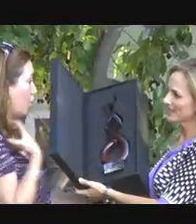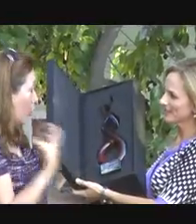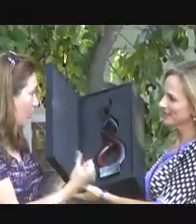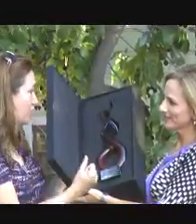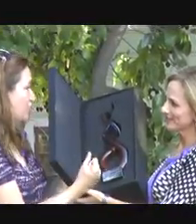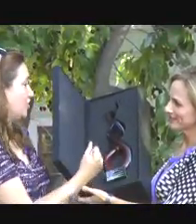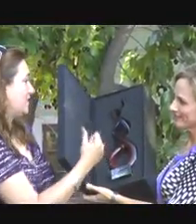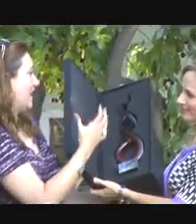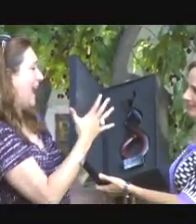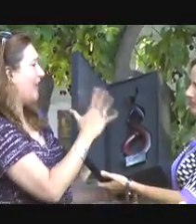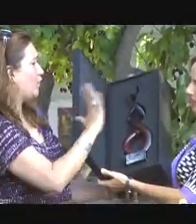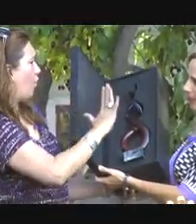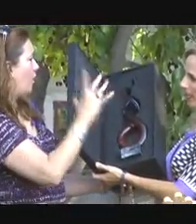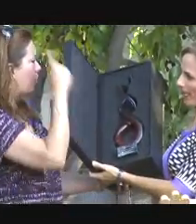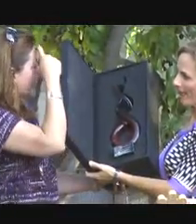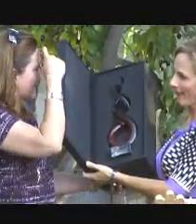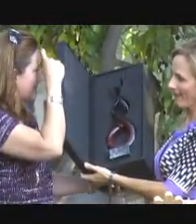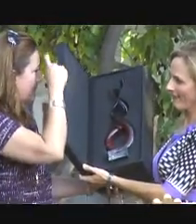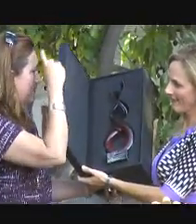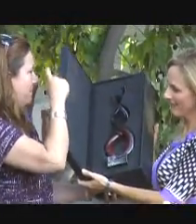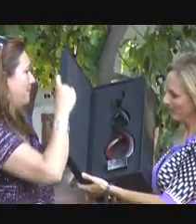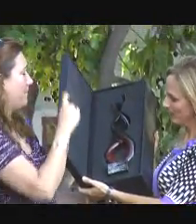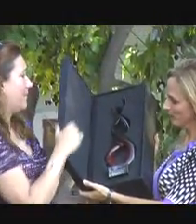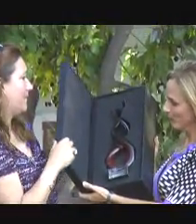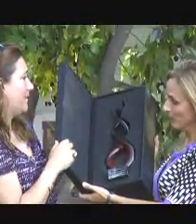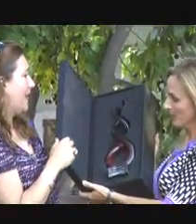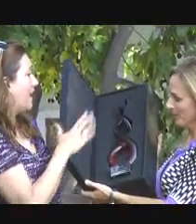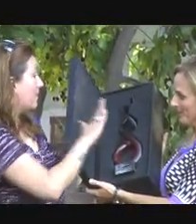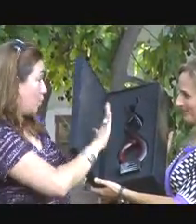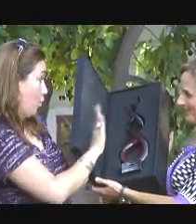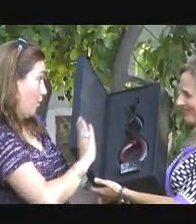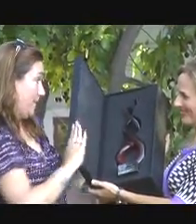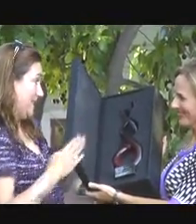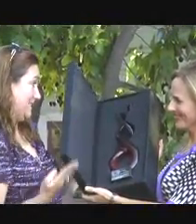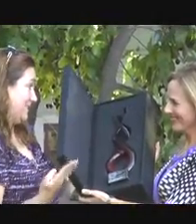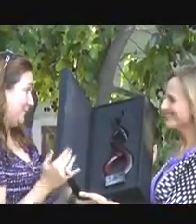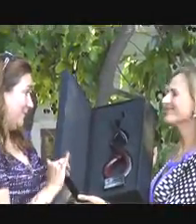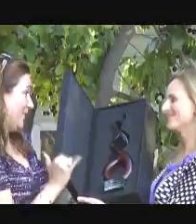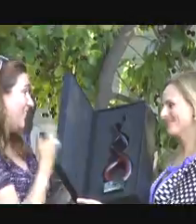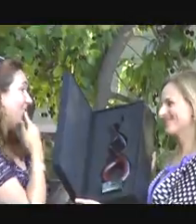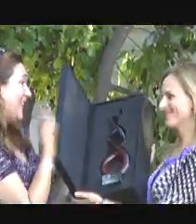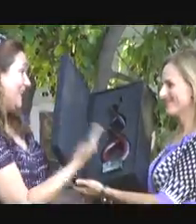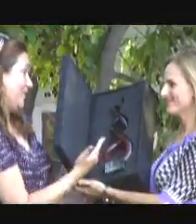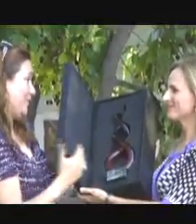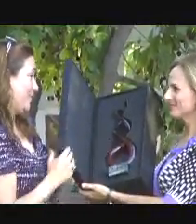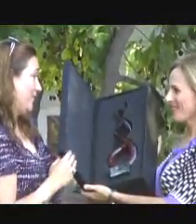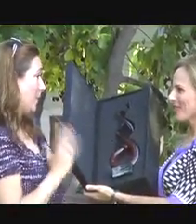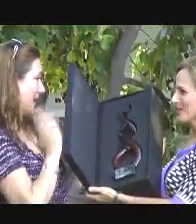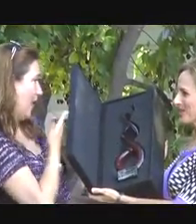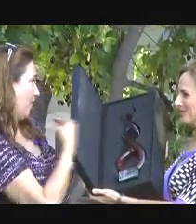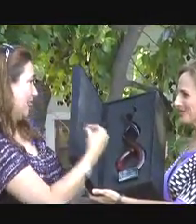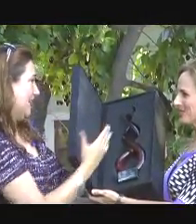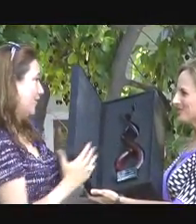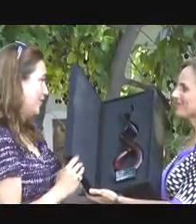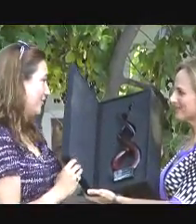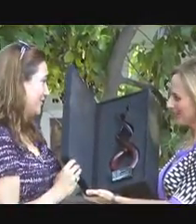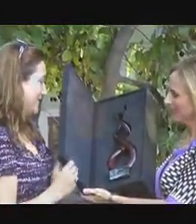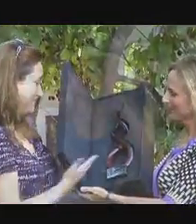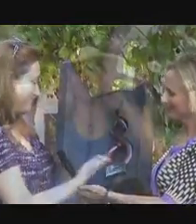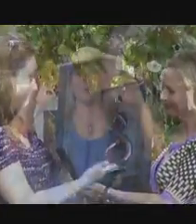Trailblazer, this is the Trailblazer where we're very proud of all your success and your courage and your wisdom and your openness. Thank you. You are our leader.